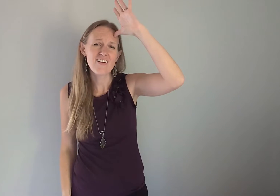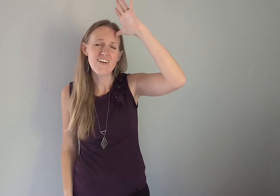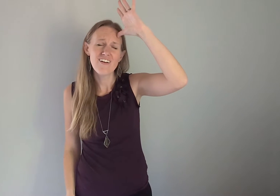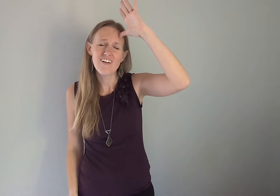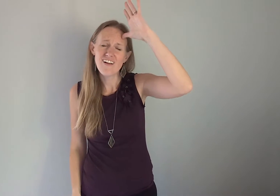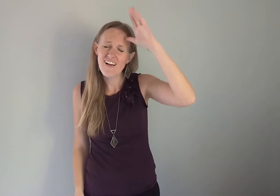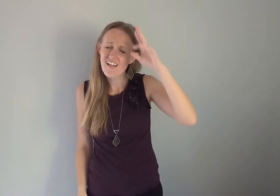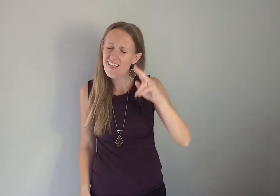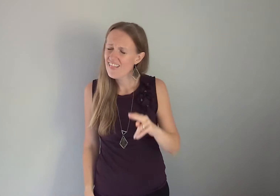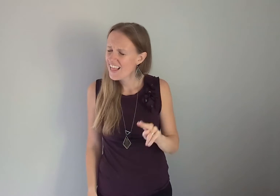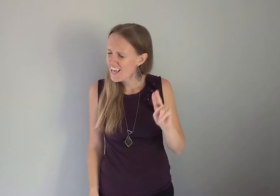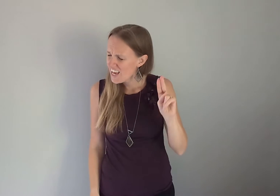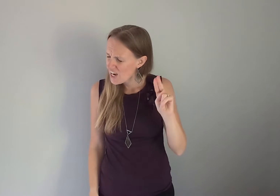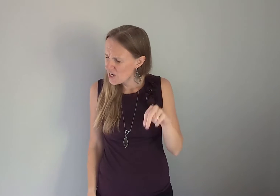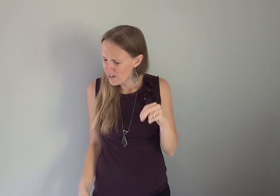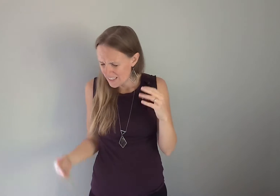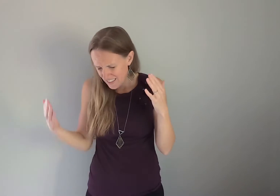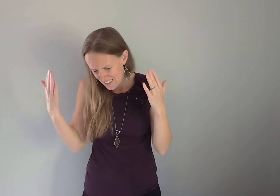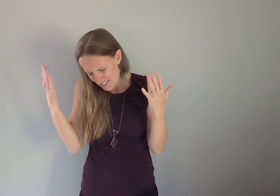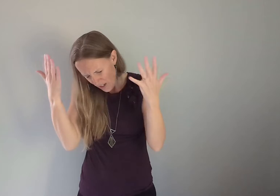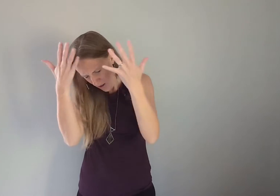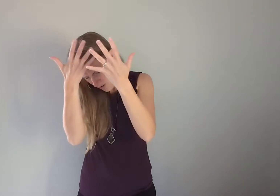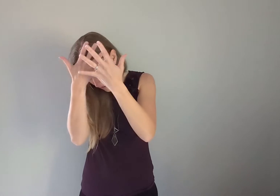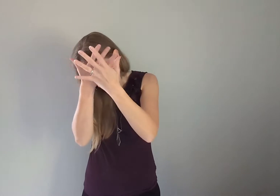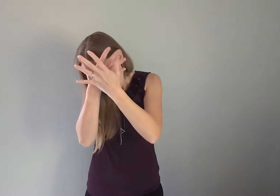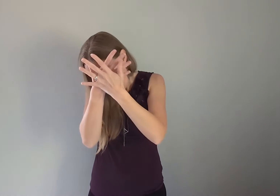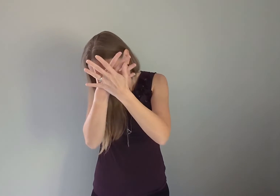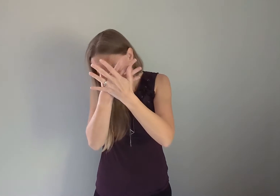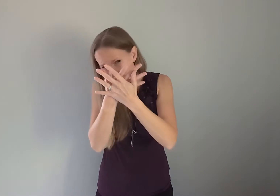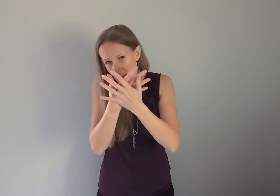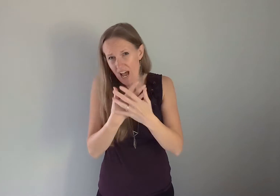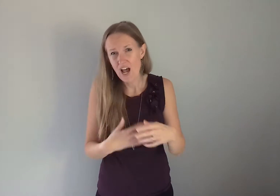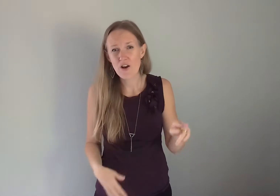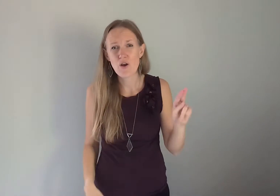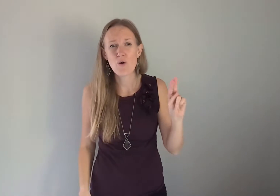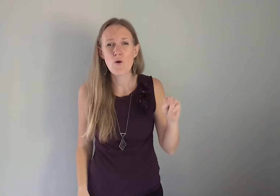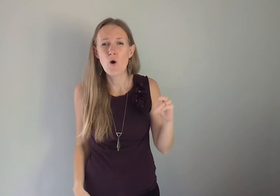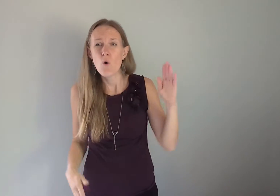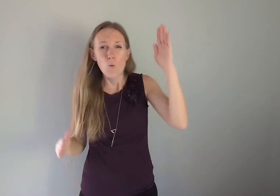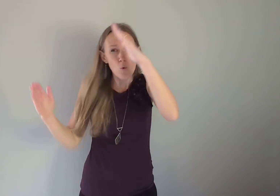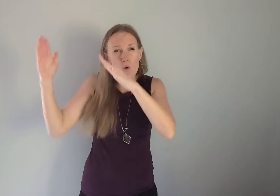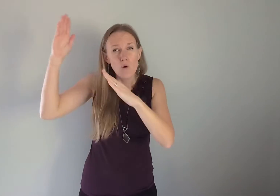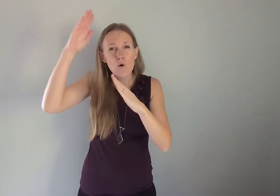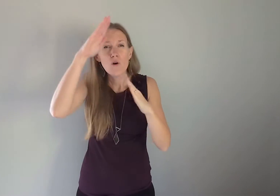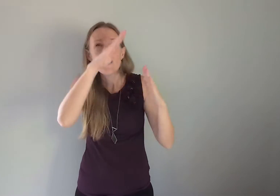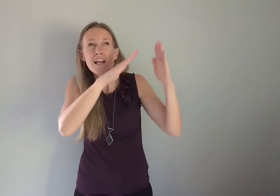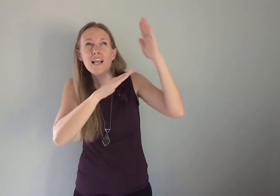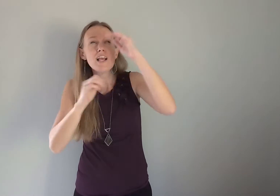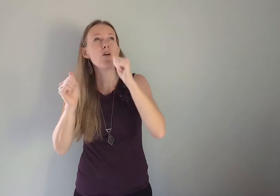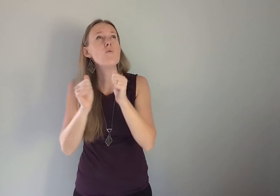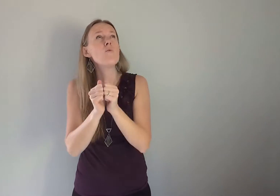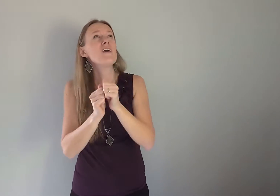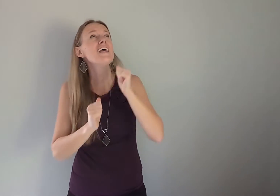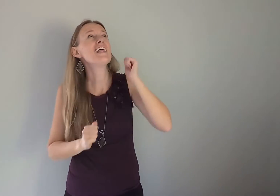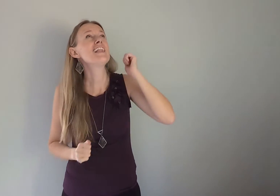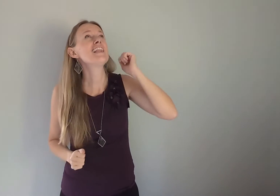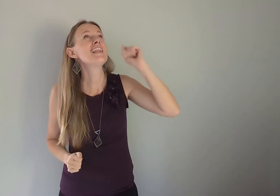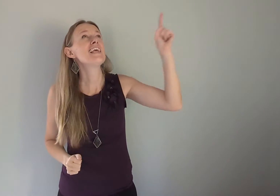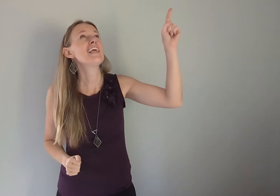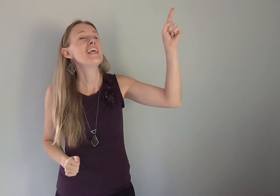Father. There is no shadow of turning with